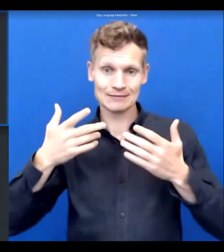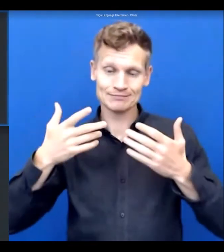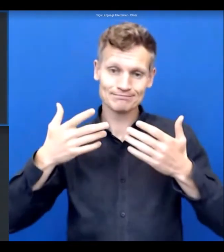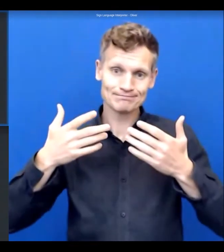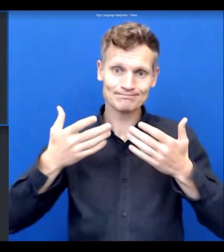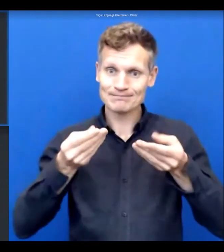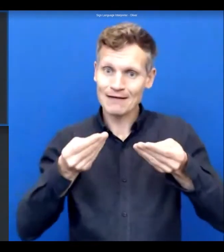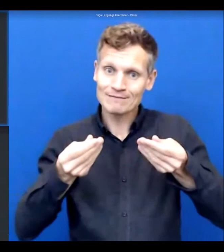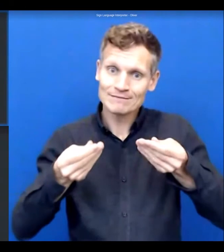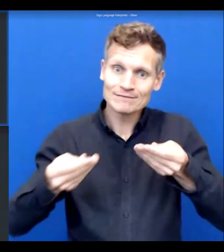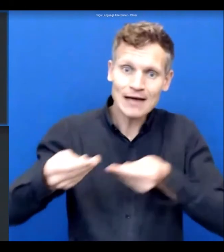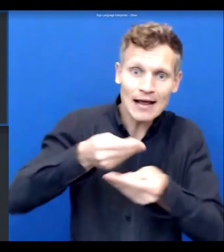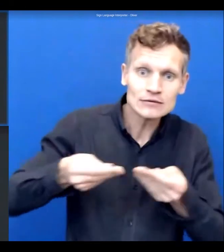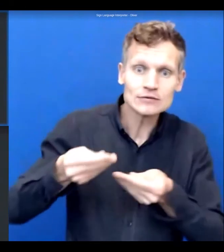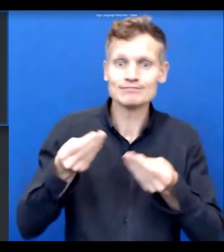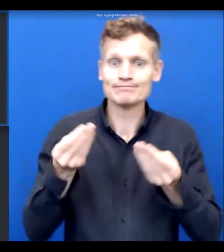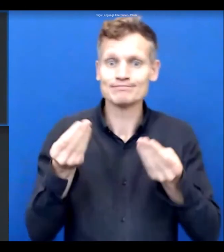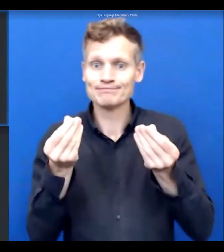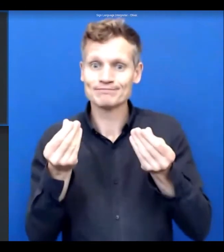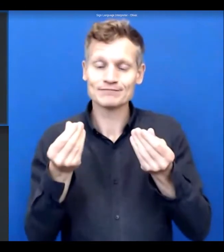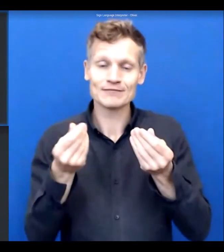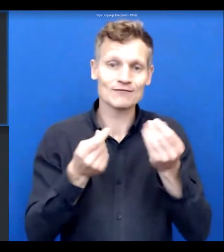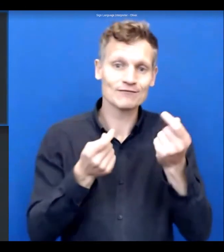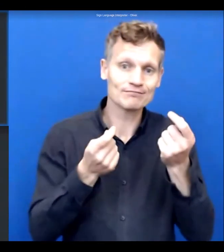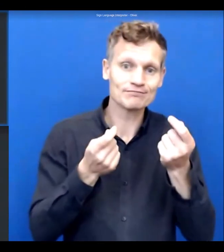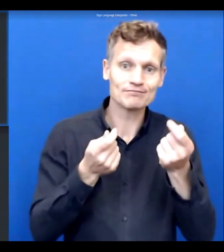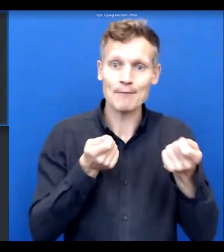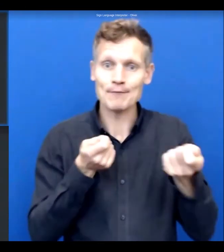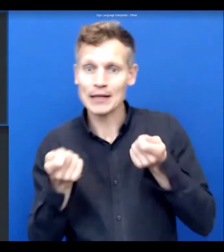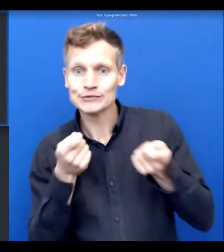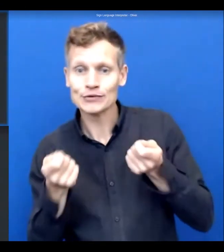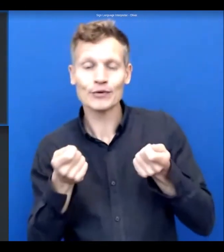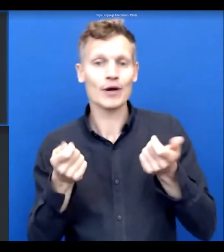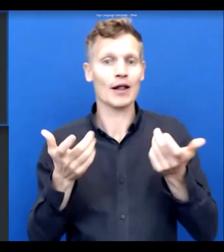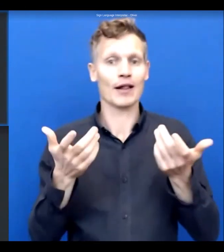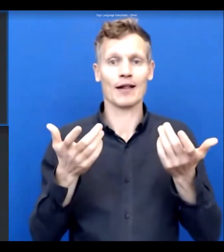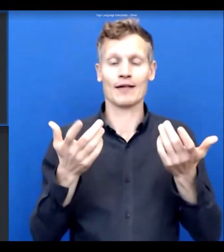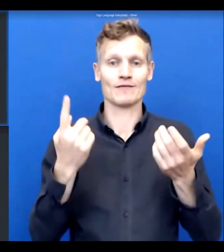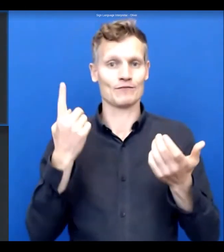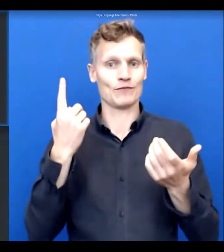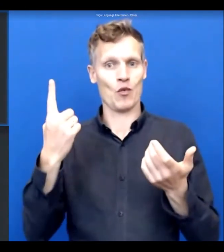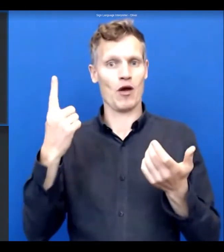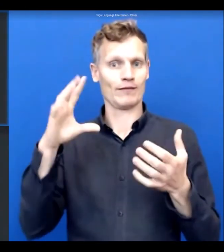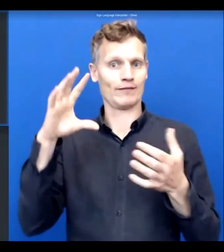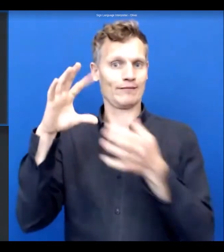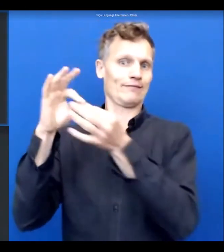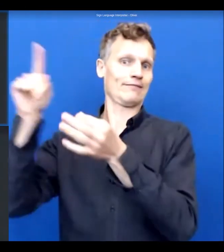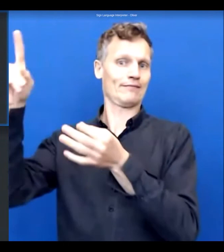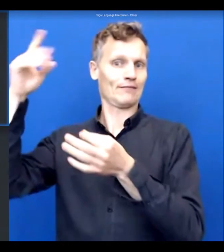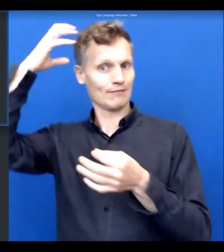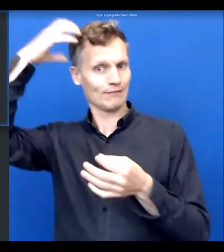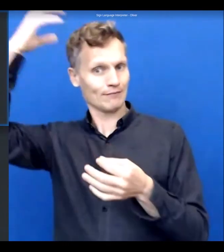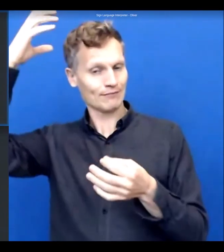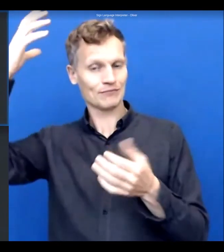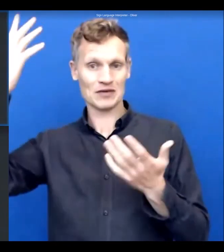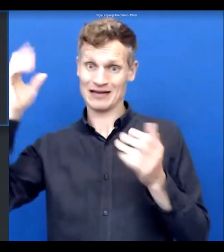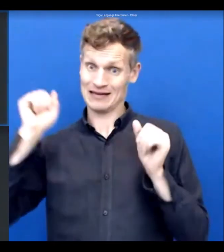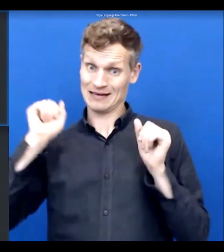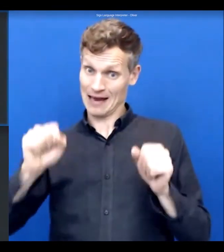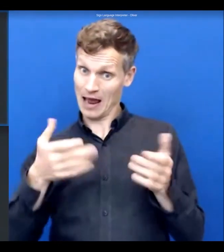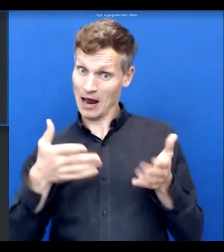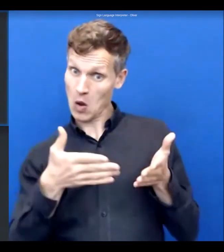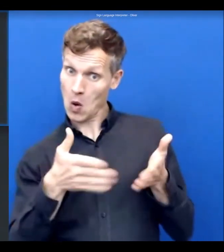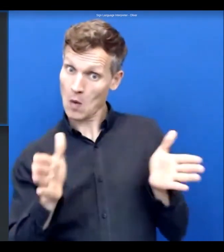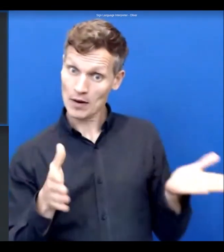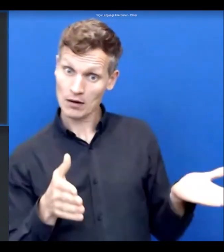capabilities of single municipalities, making the case for the involvement of private players. And